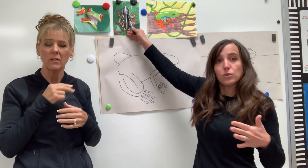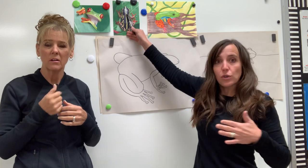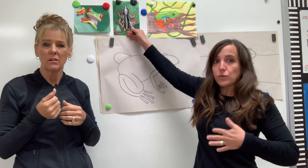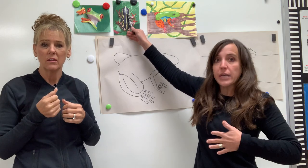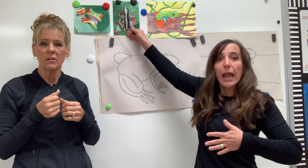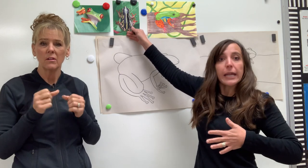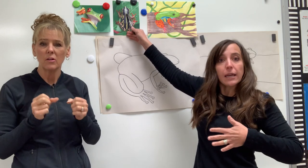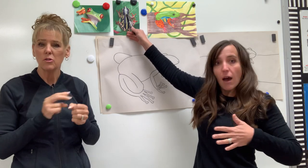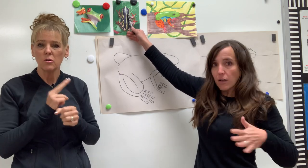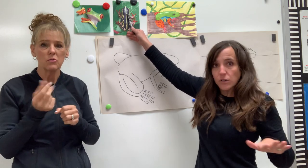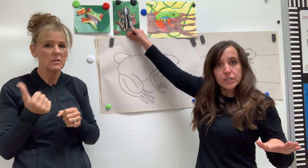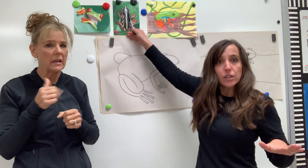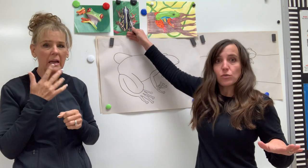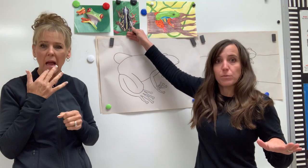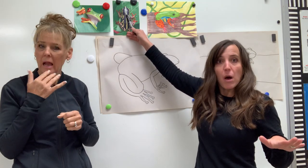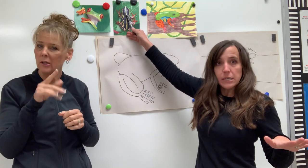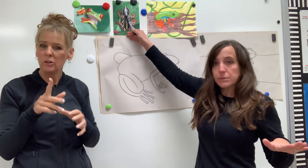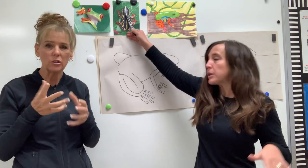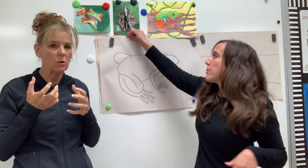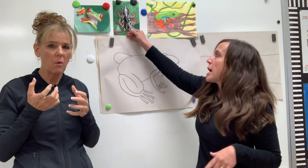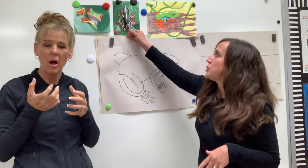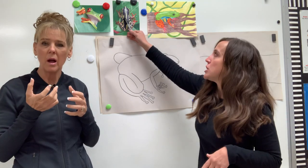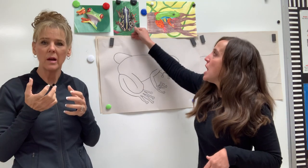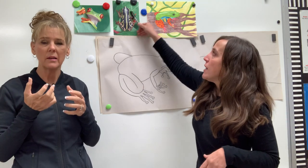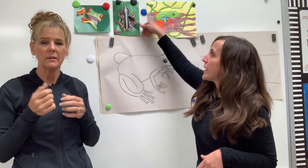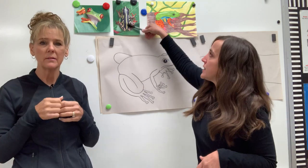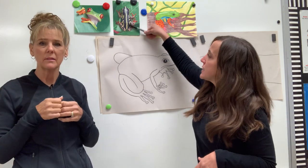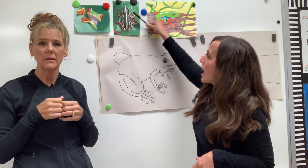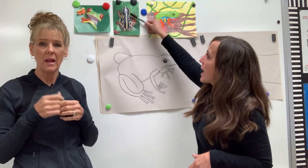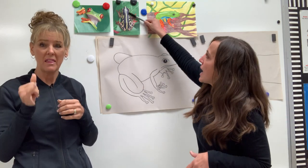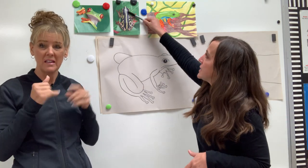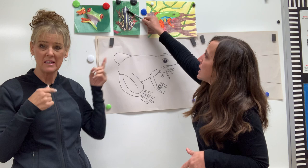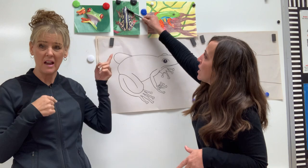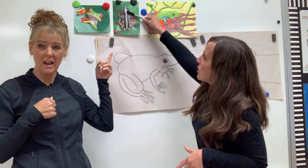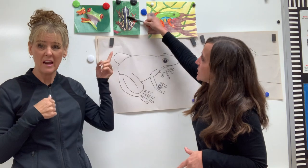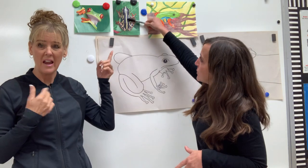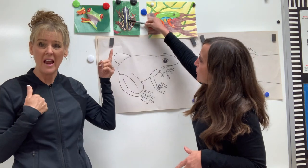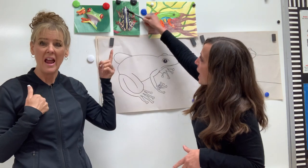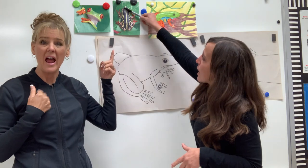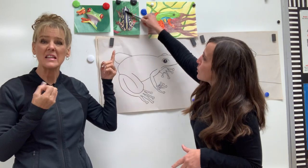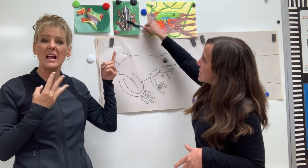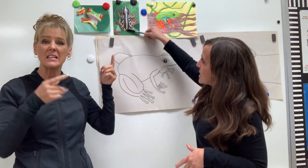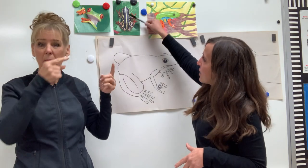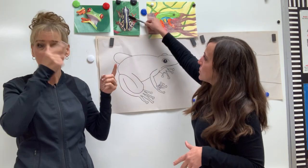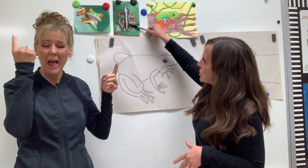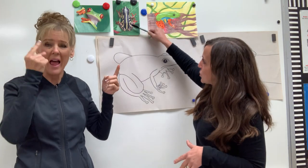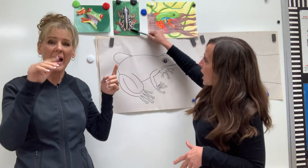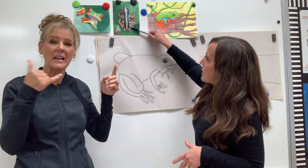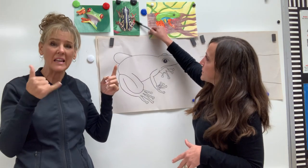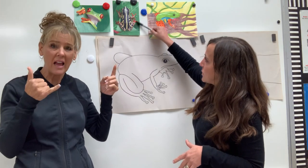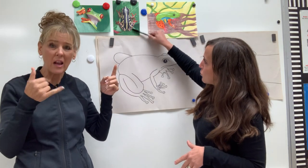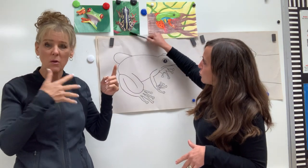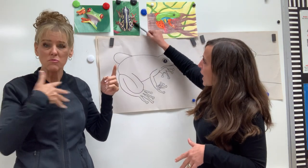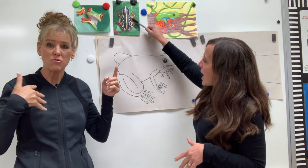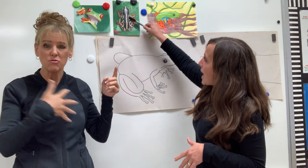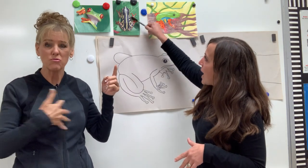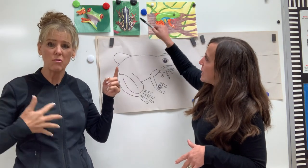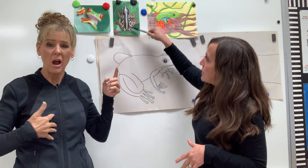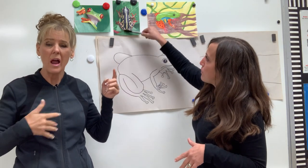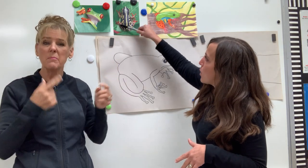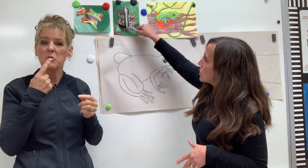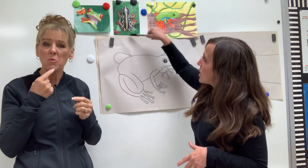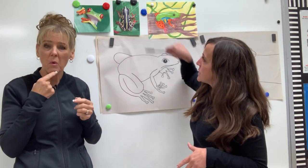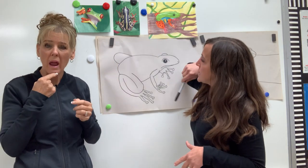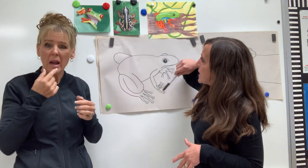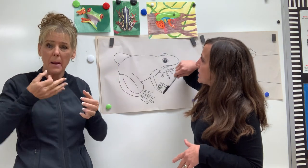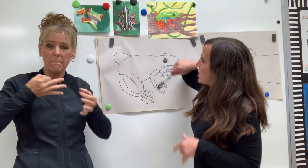thing is too, you can use any colors that you could possibly imagine. Like this guy has lots of black with yellow stripes and red